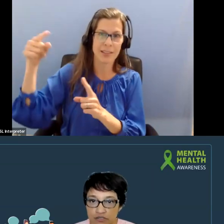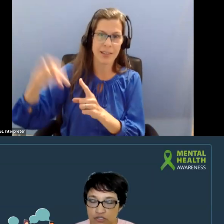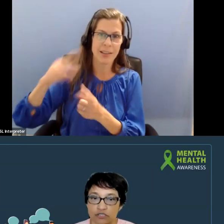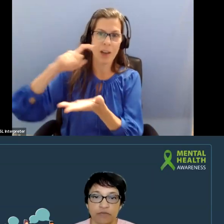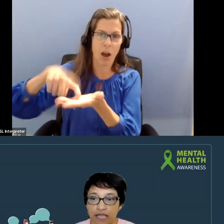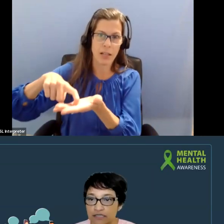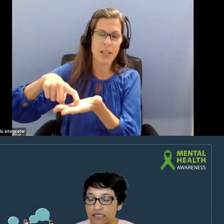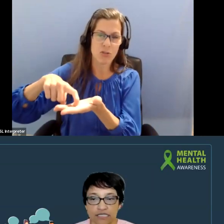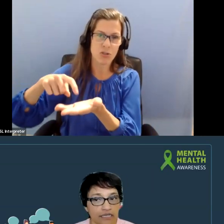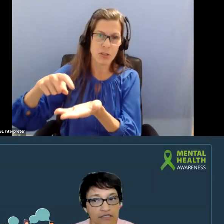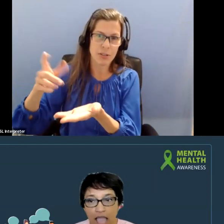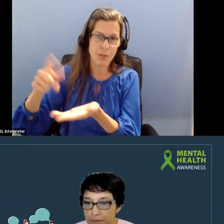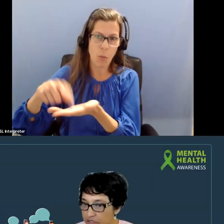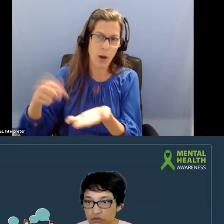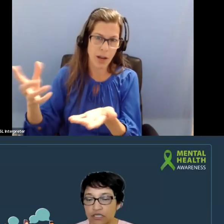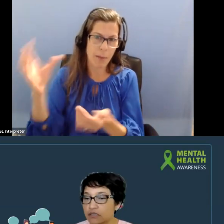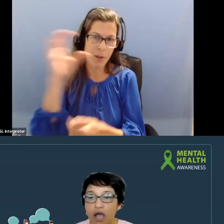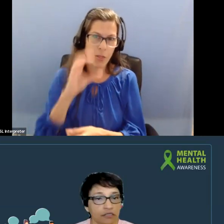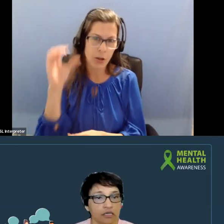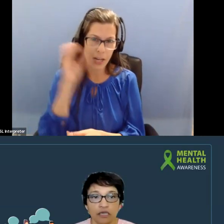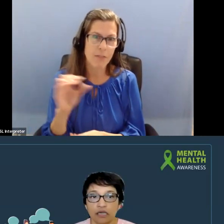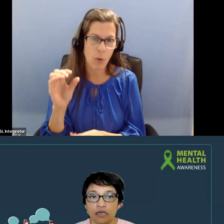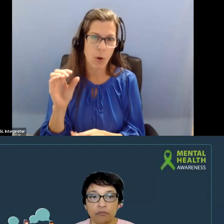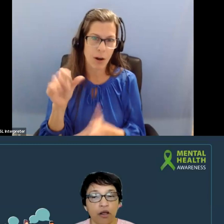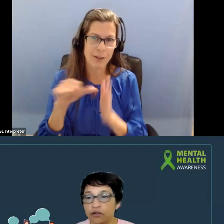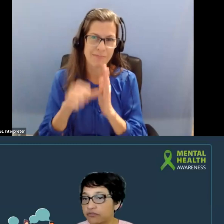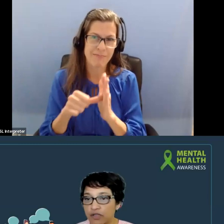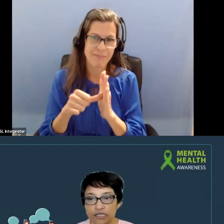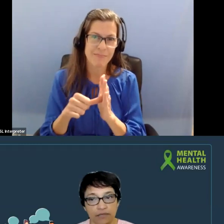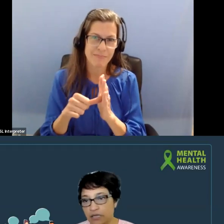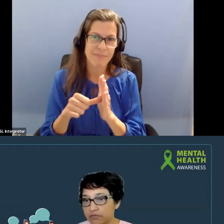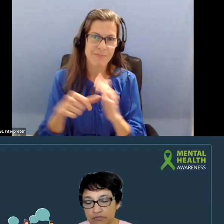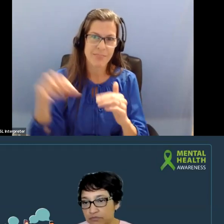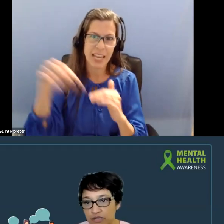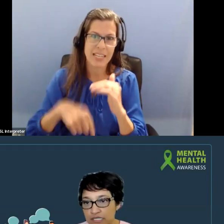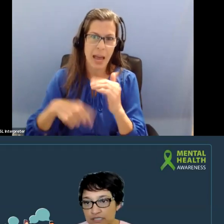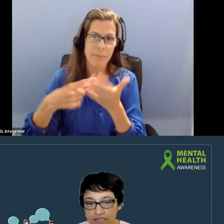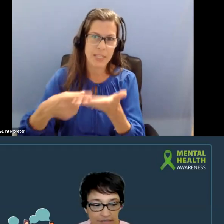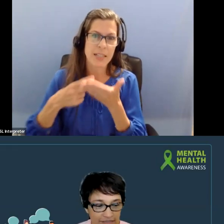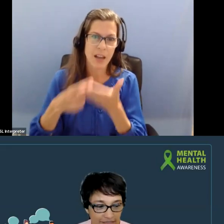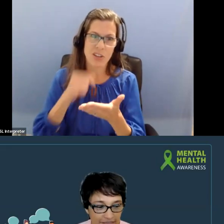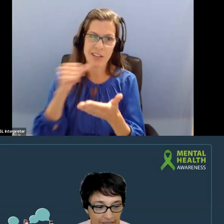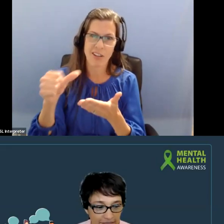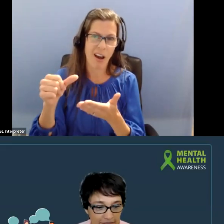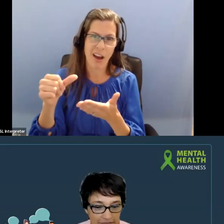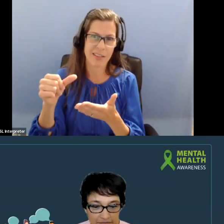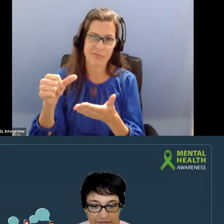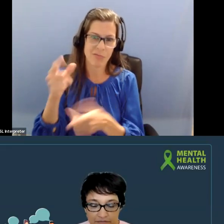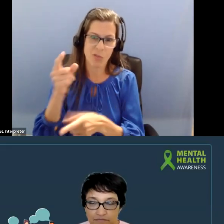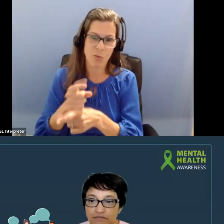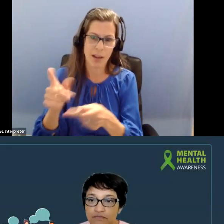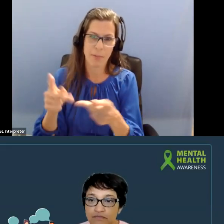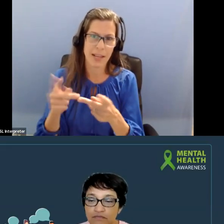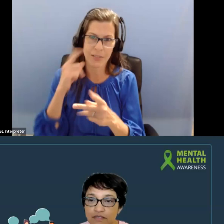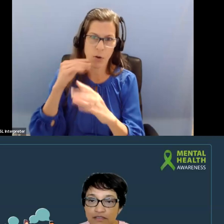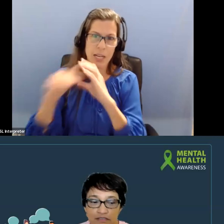in-depth discussions behind the scenes. That is absolutely not part of an email process. Bipasha, there was a